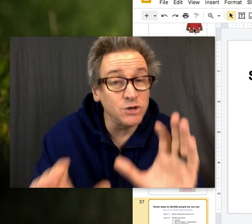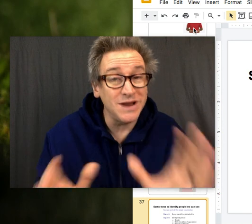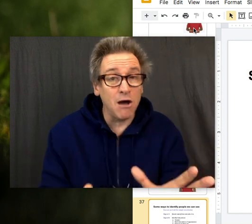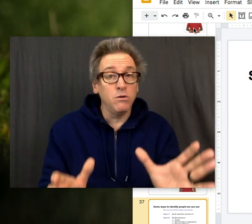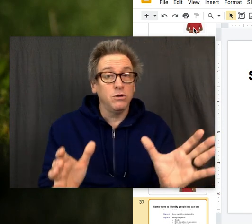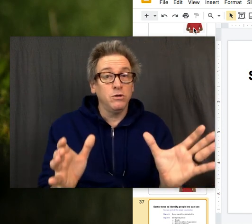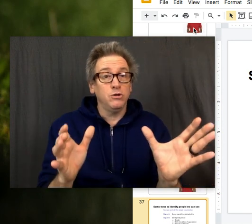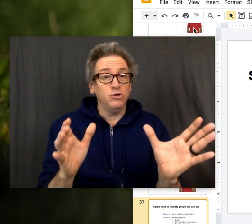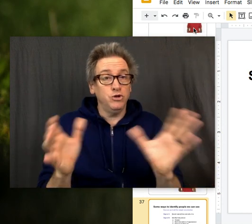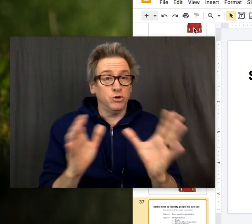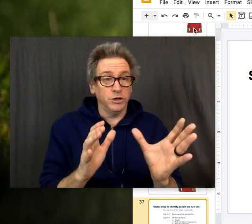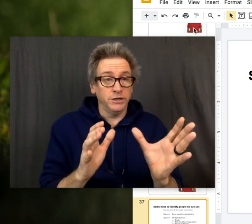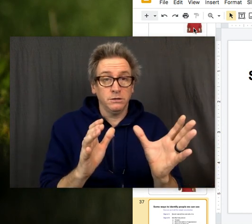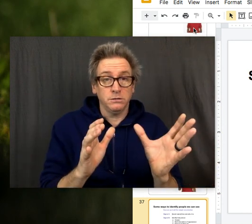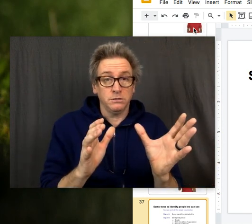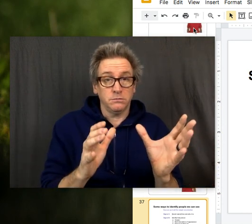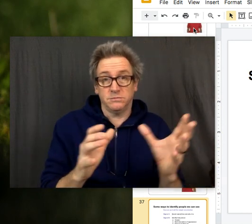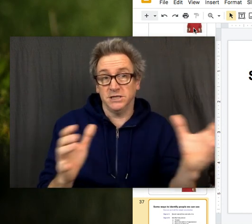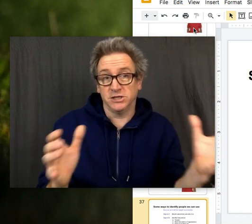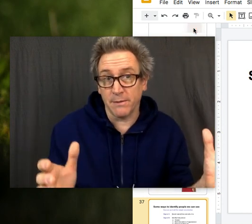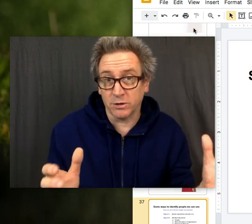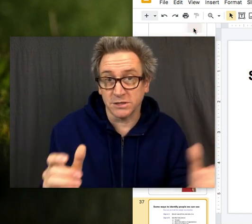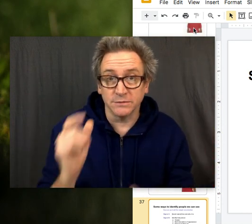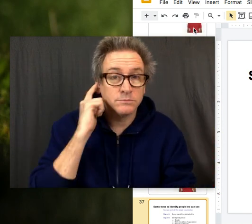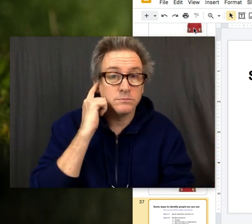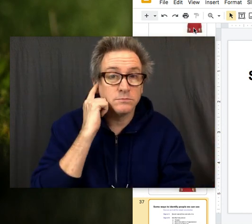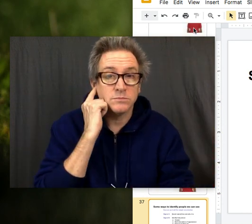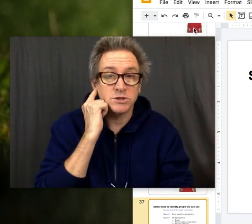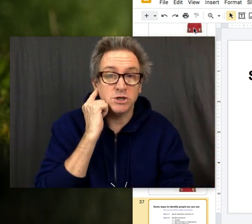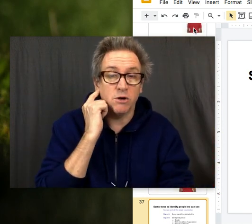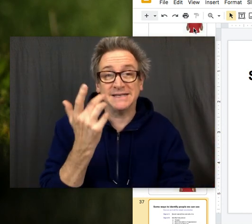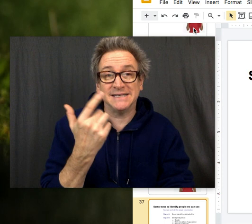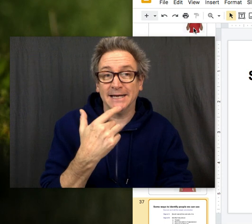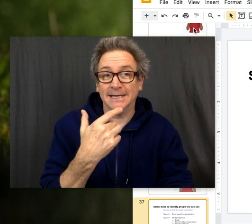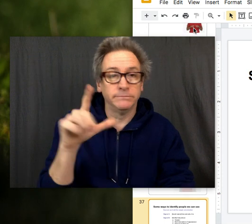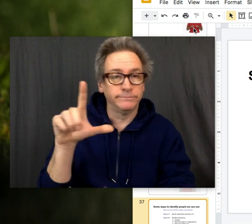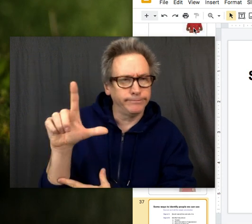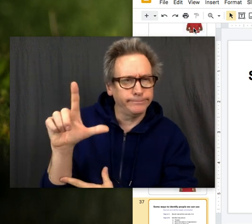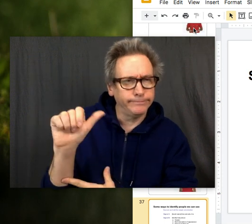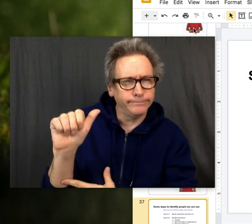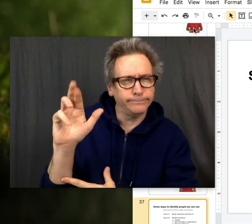So now you could describe a person. So if I said,